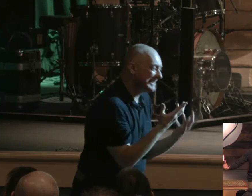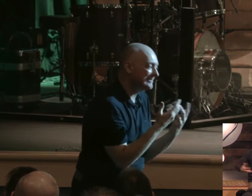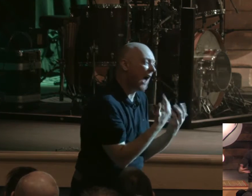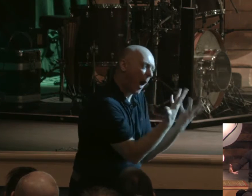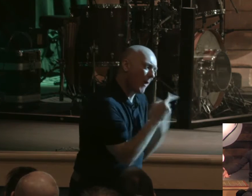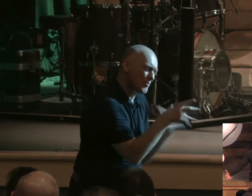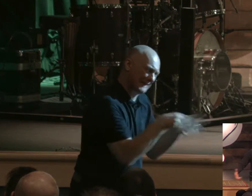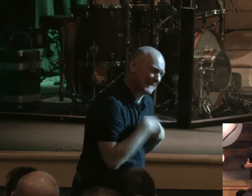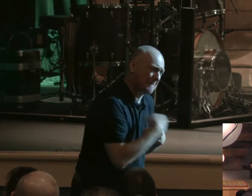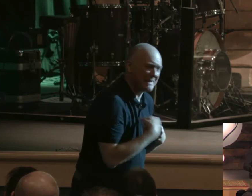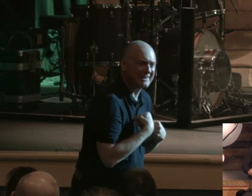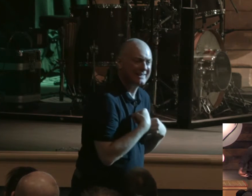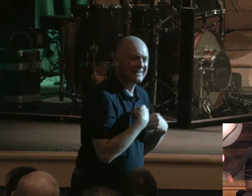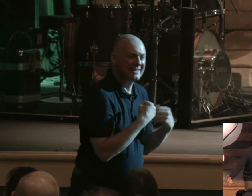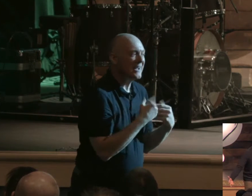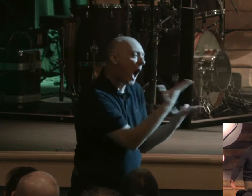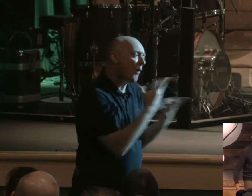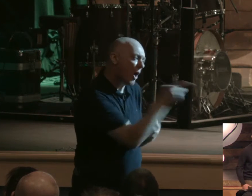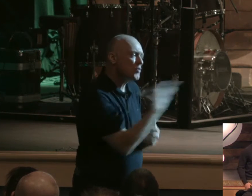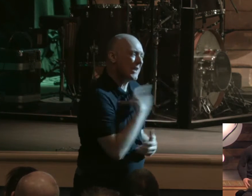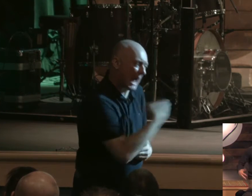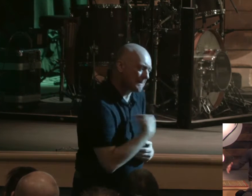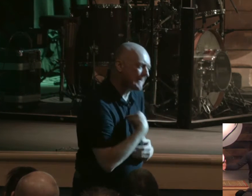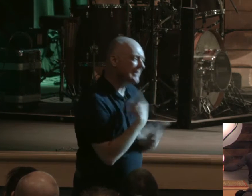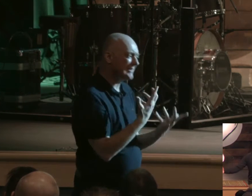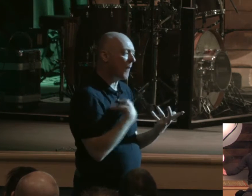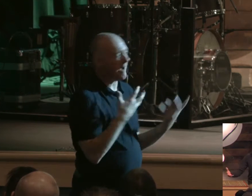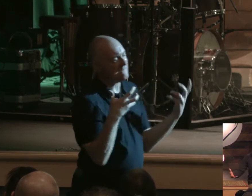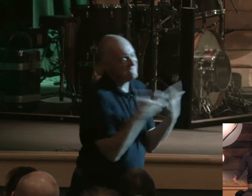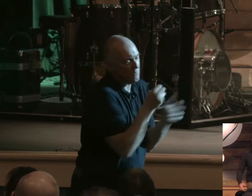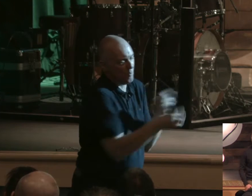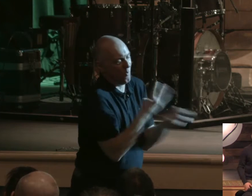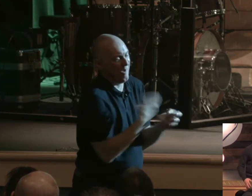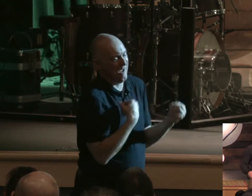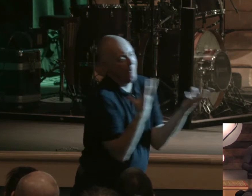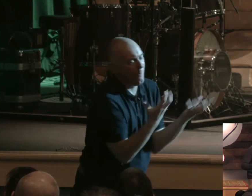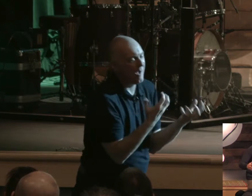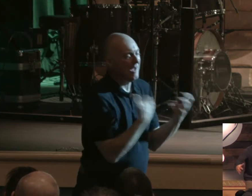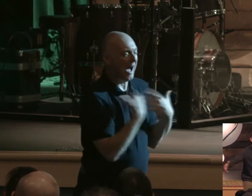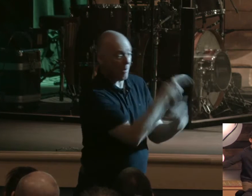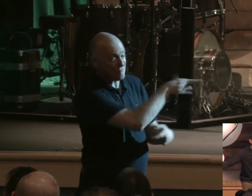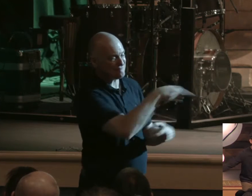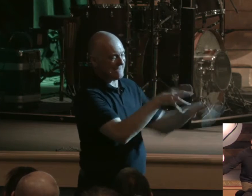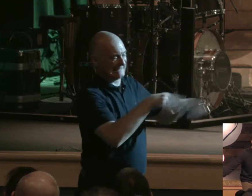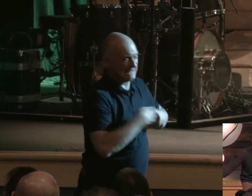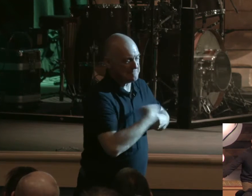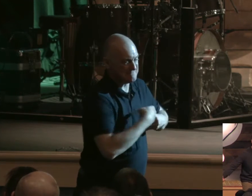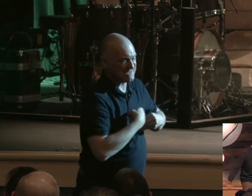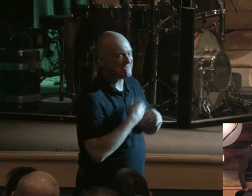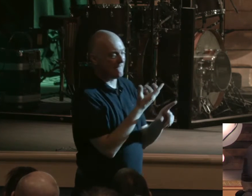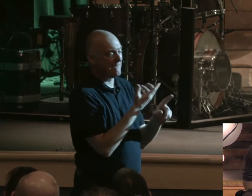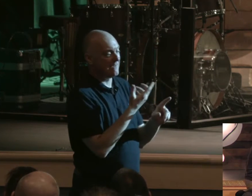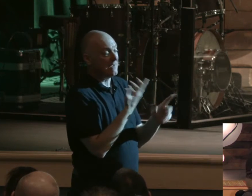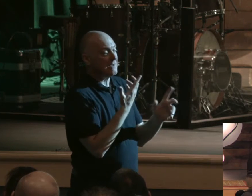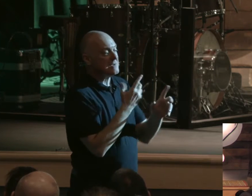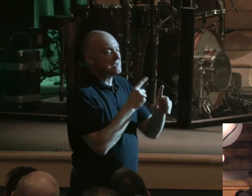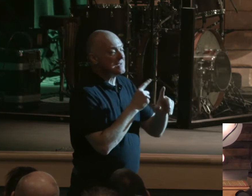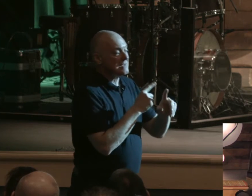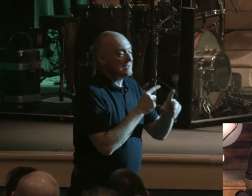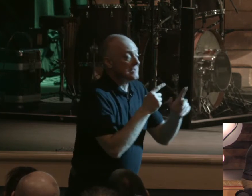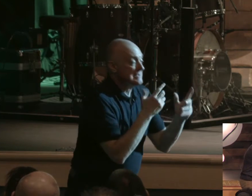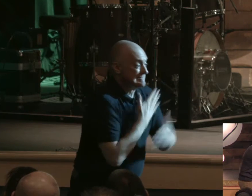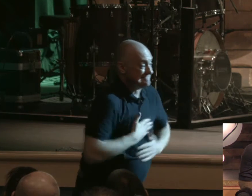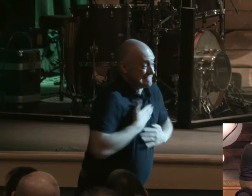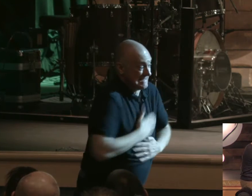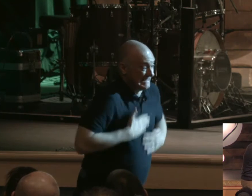to be accepted here and now. You want people to like you. We want to fit in with the world. We want acceptance from our culture, but we please